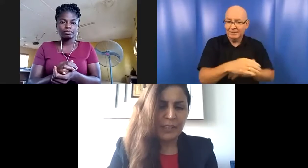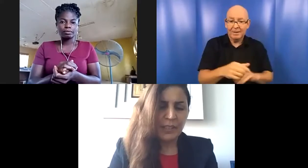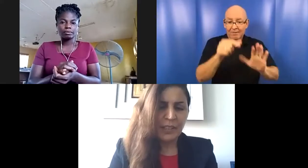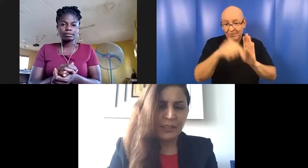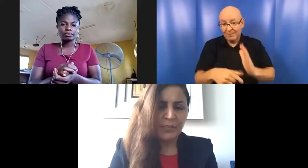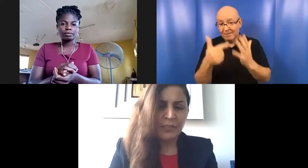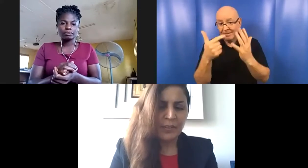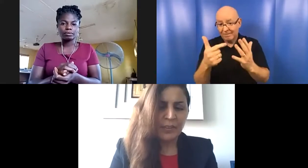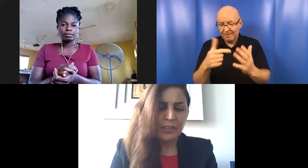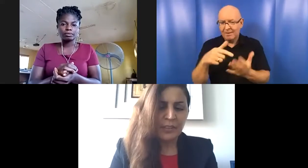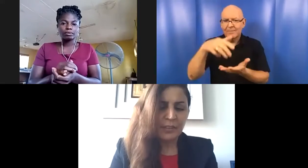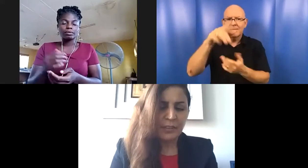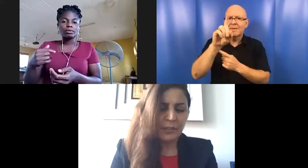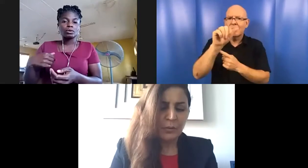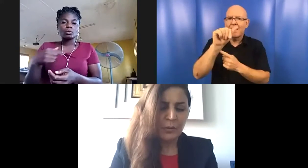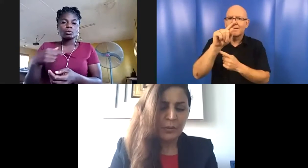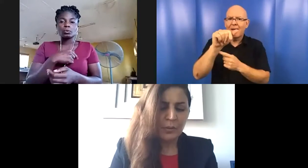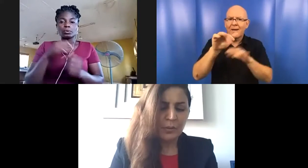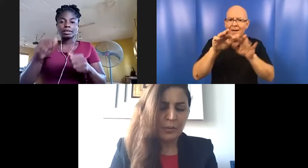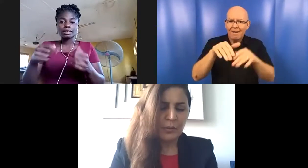we can start.